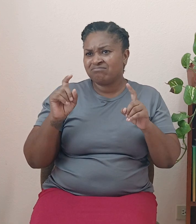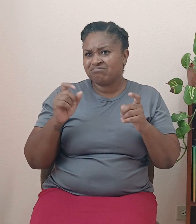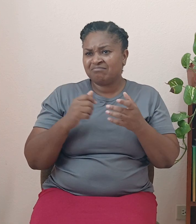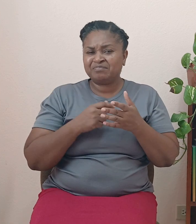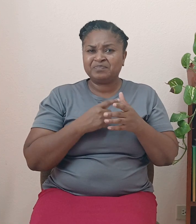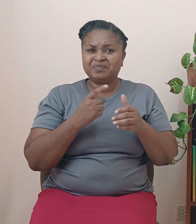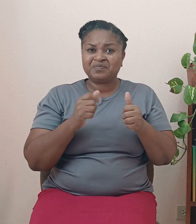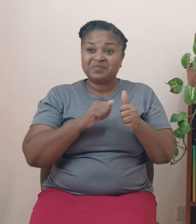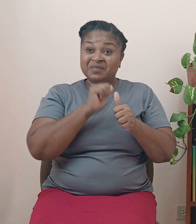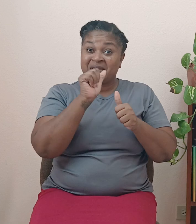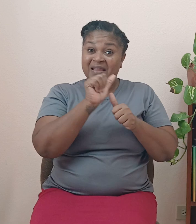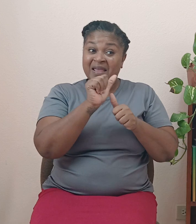A.